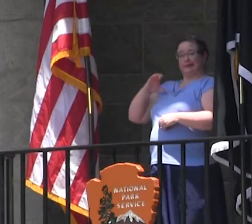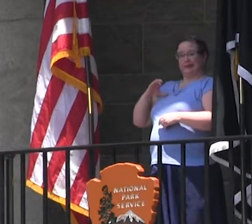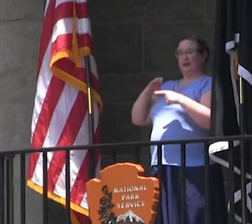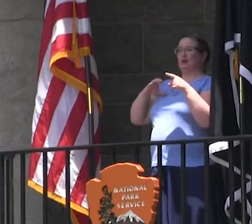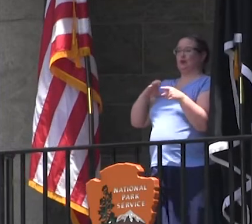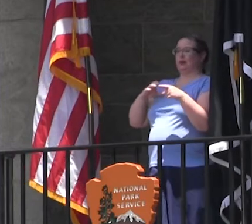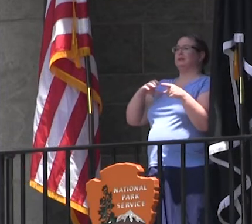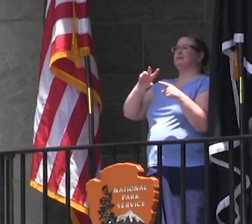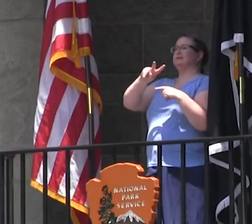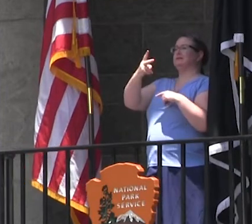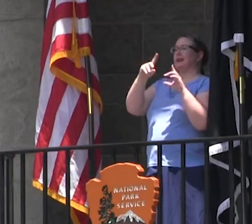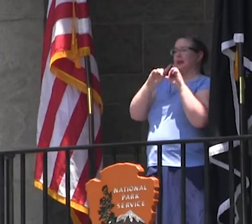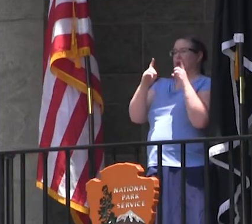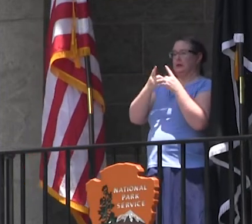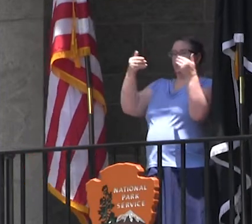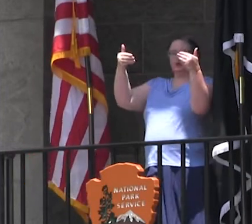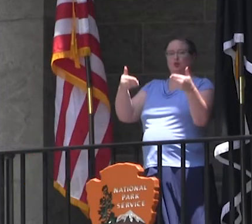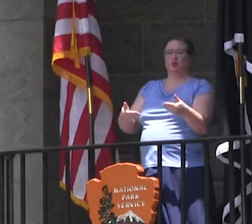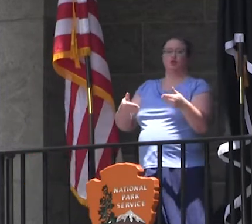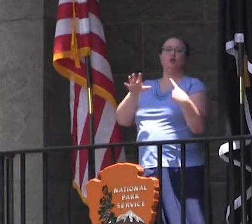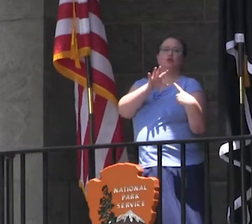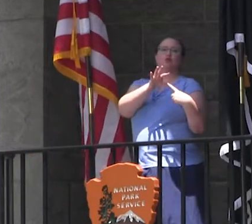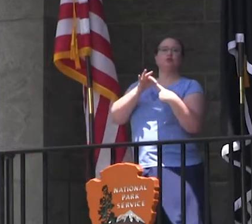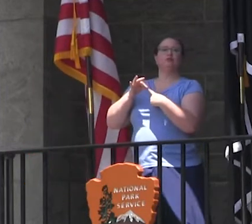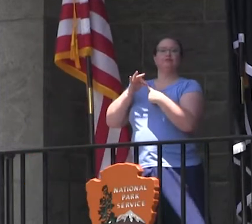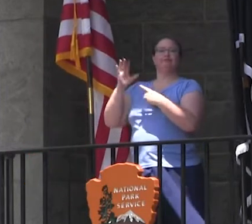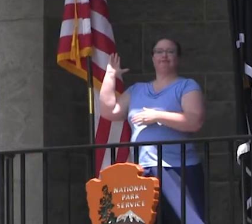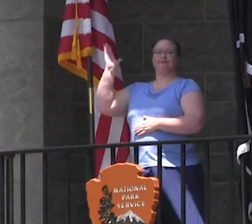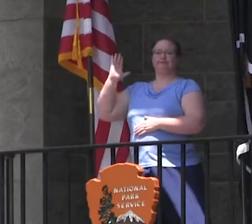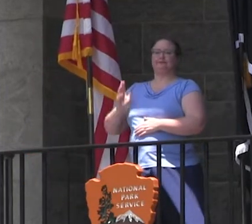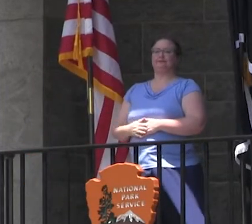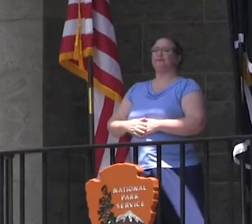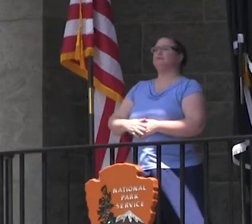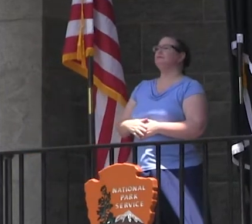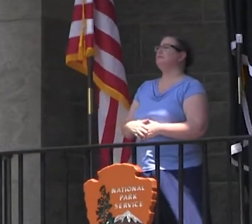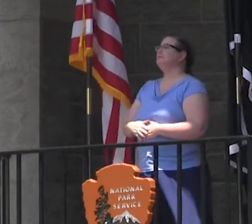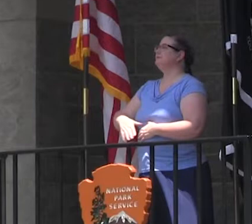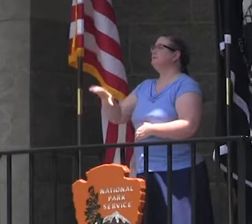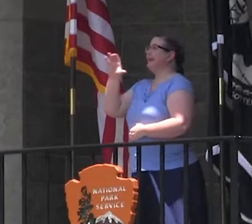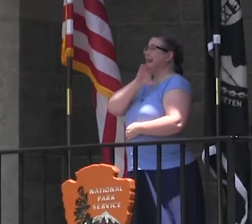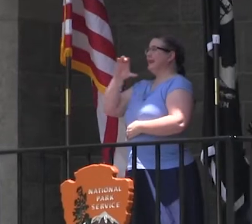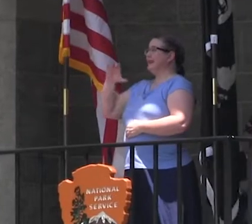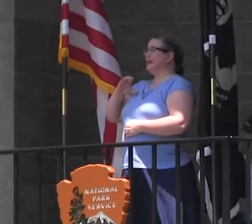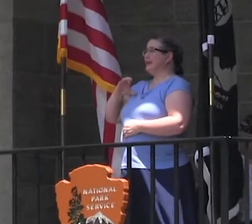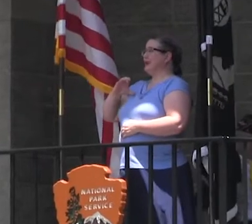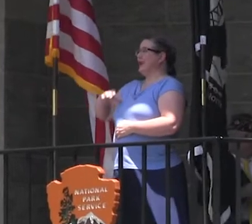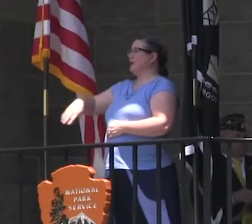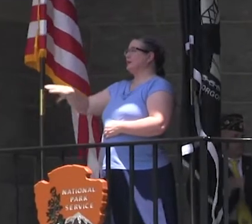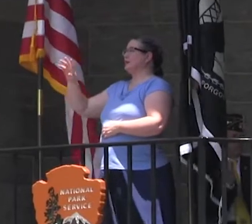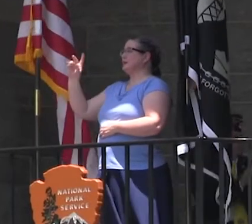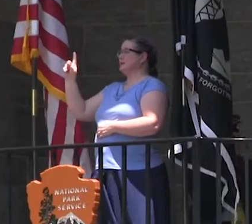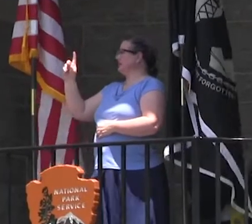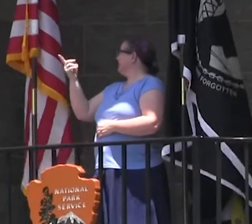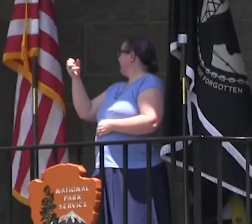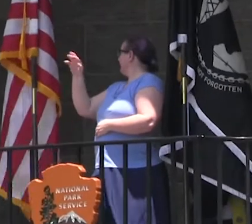to introduce today's featured speaker. Please join me in welcoming Congressman Bishop.